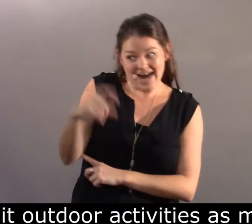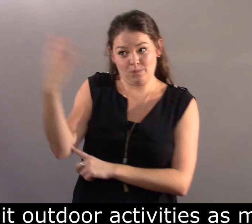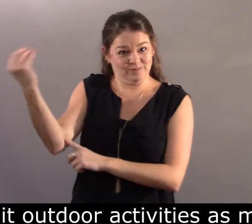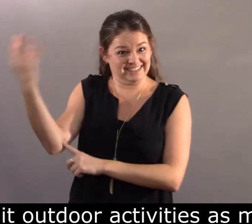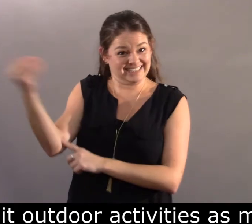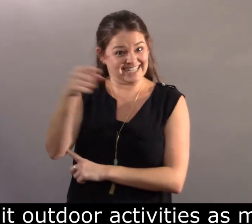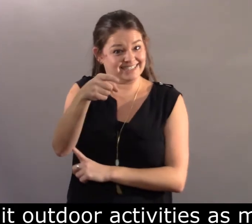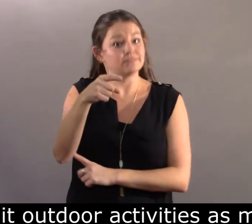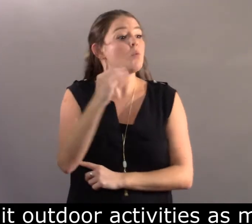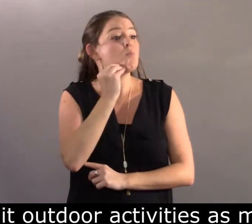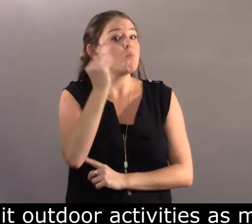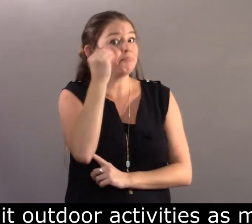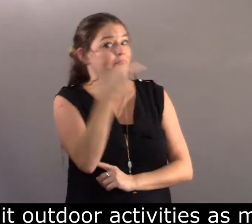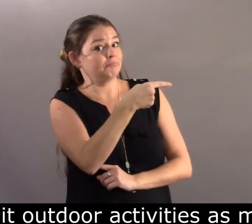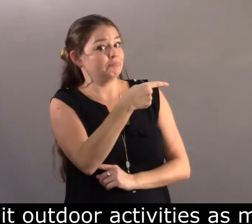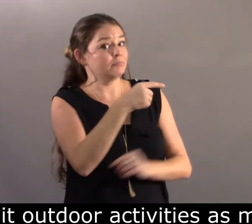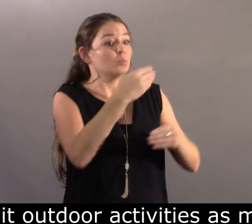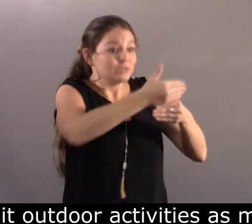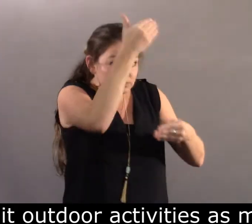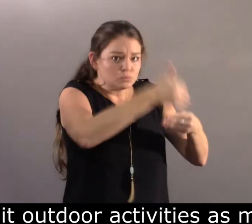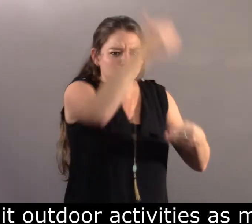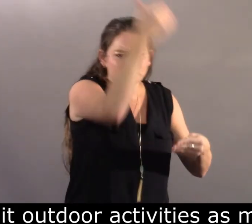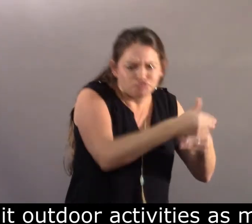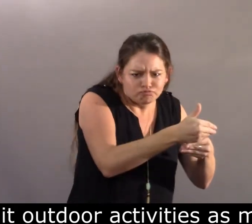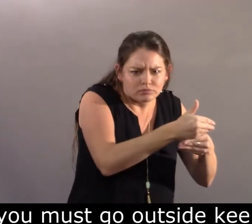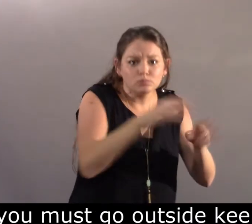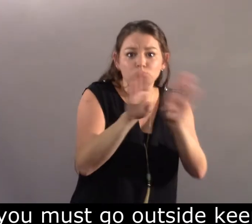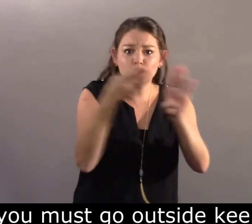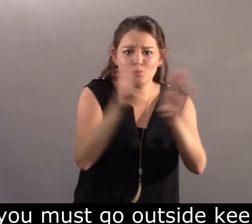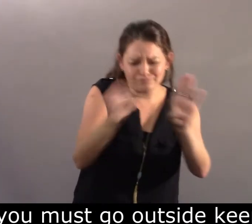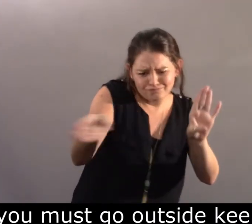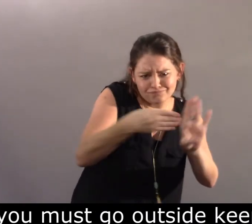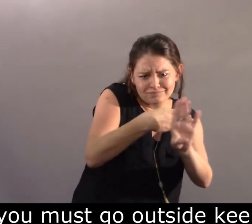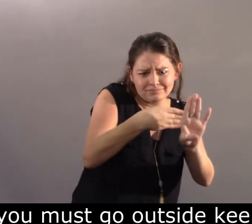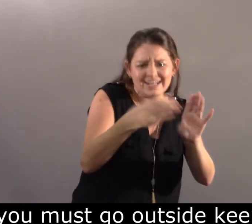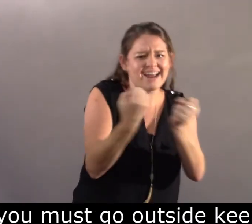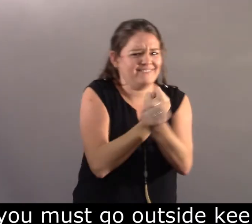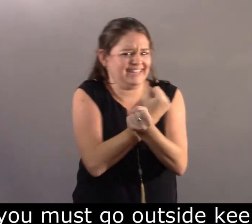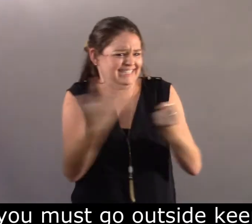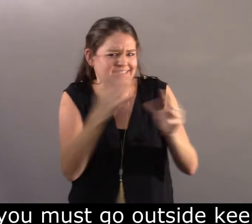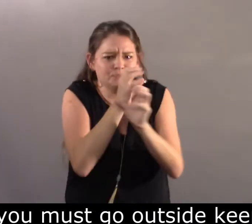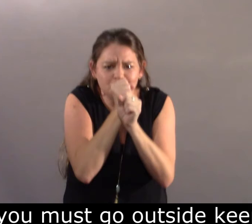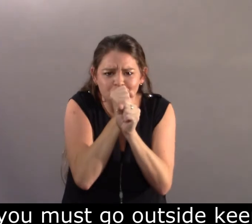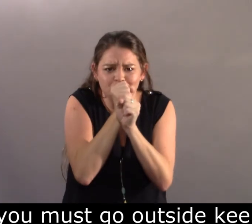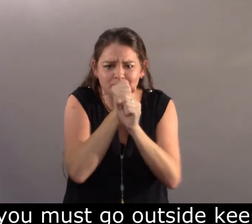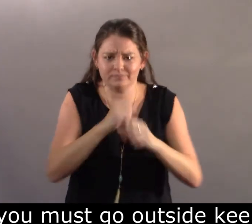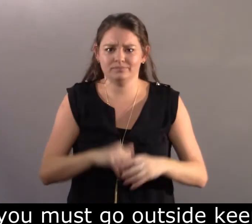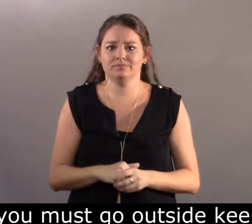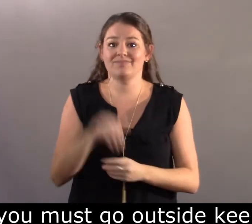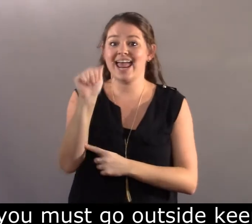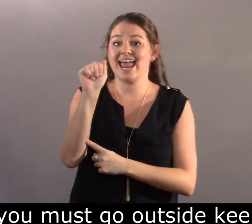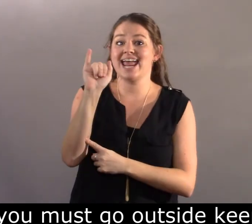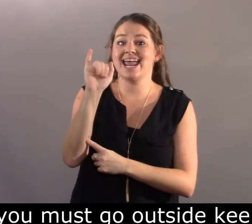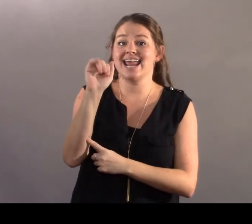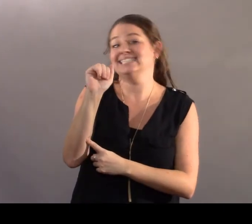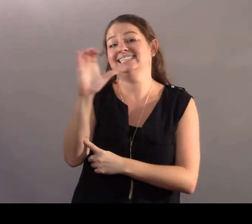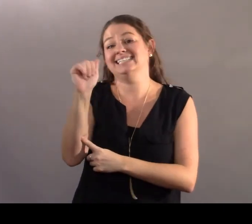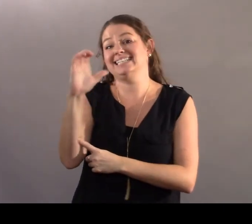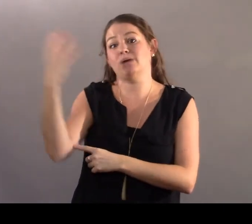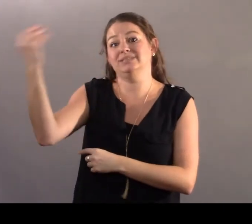Limit outdoor activities as much as possible. When you must go outside, keep the windows and doors of your home shut.